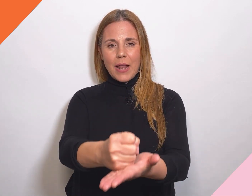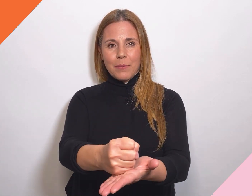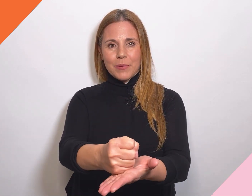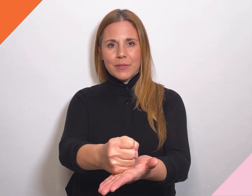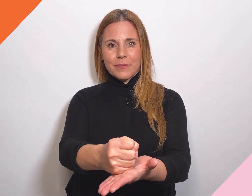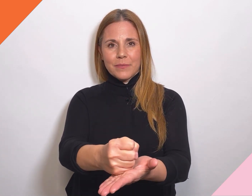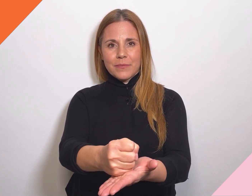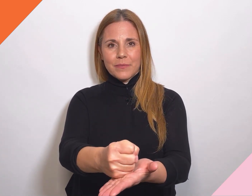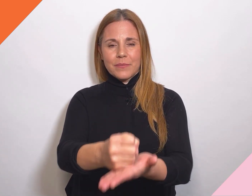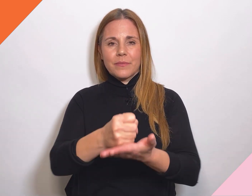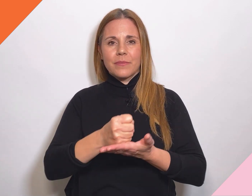Help,